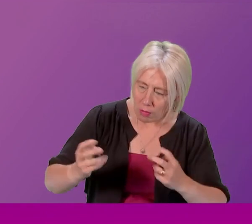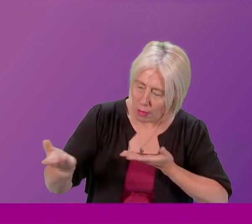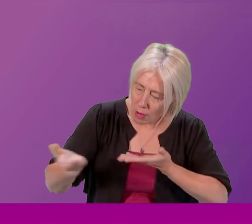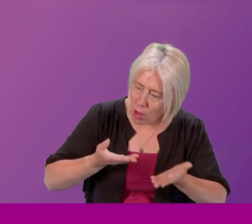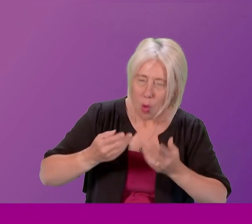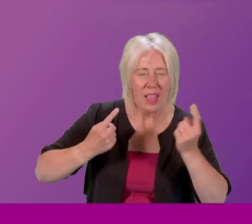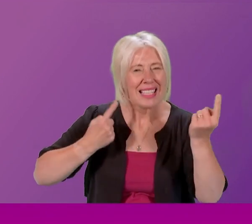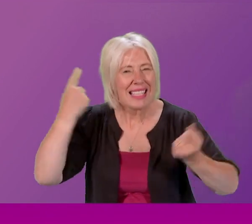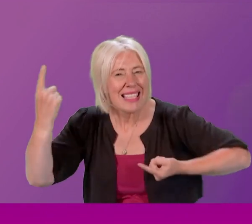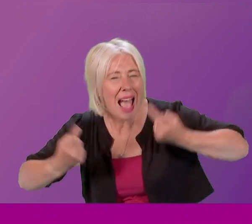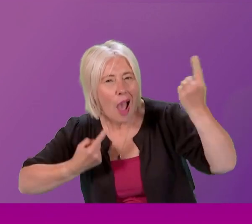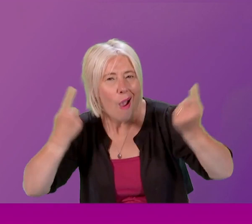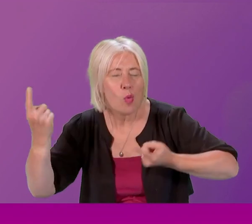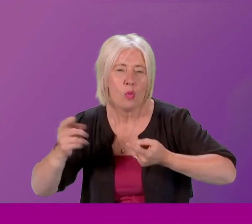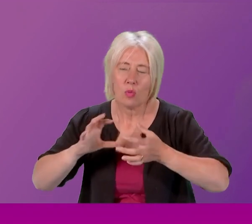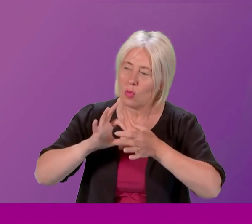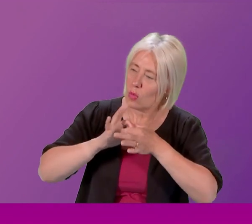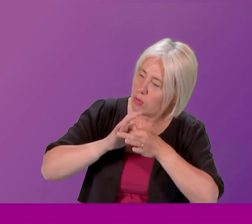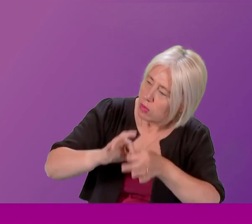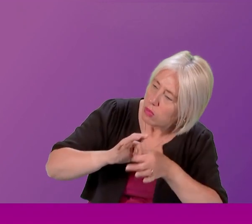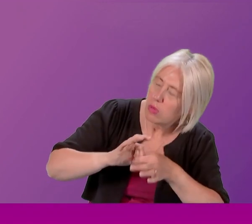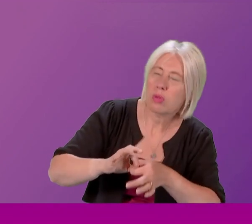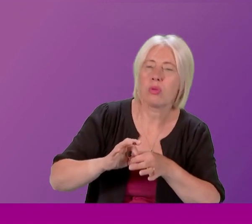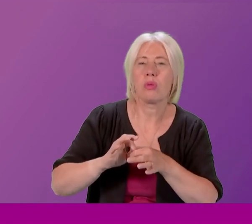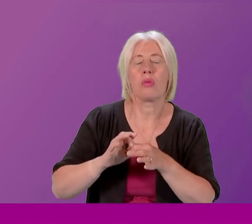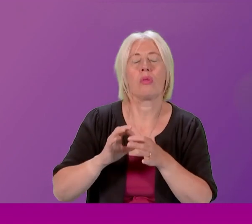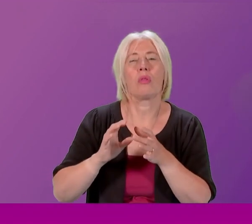with interaction, listening with each other, etc., etc.